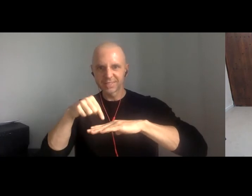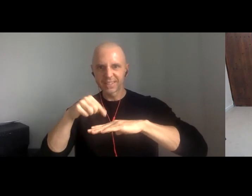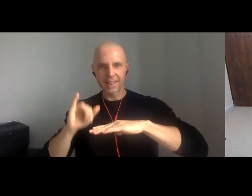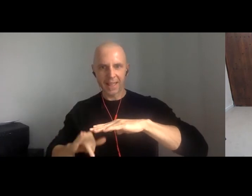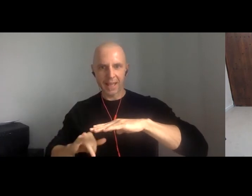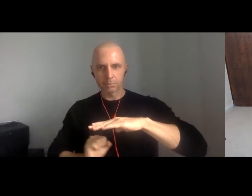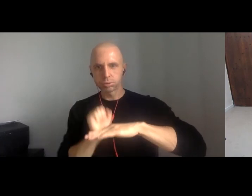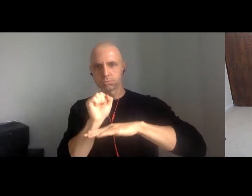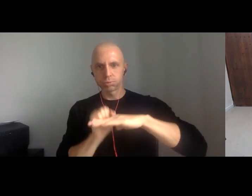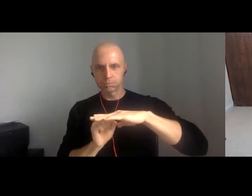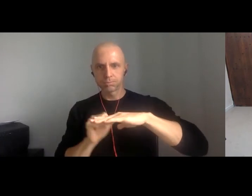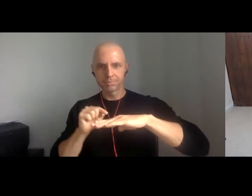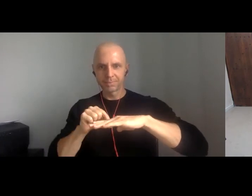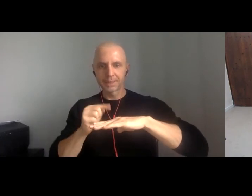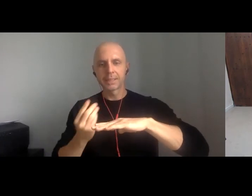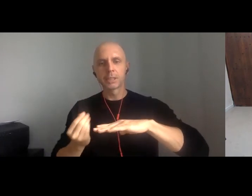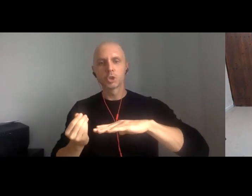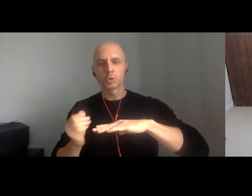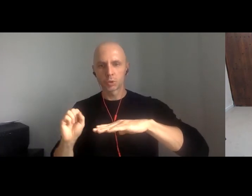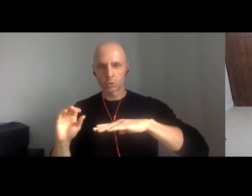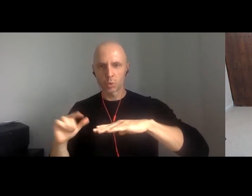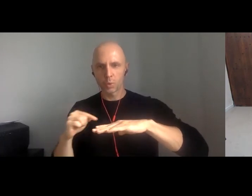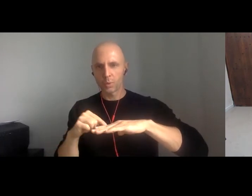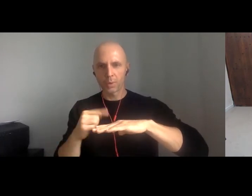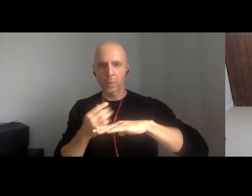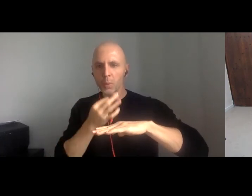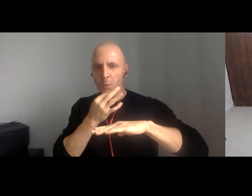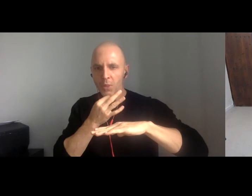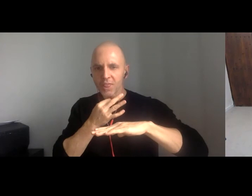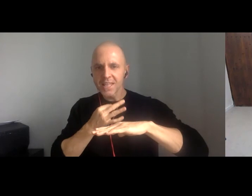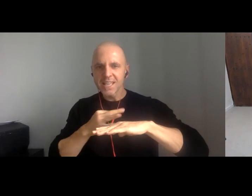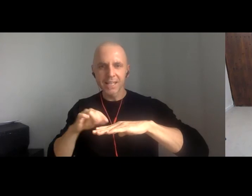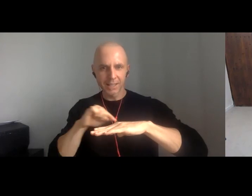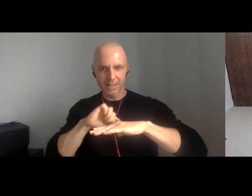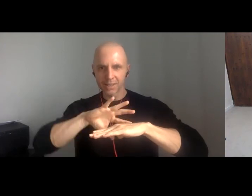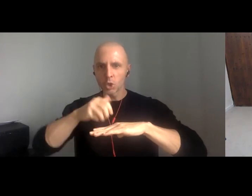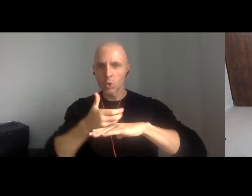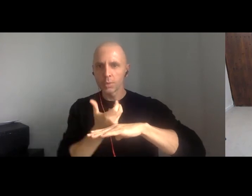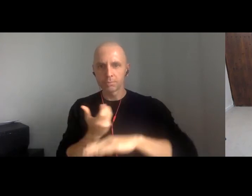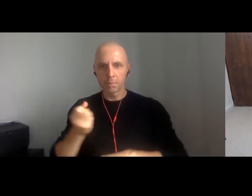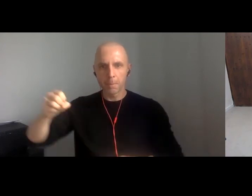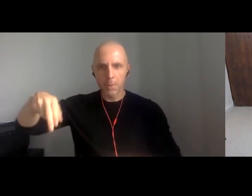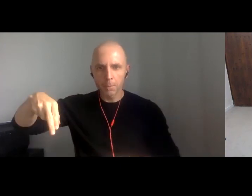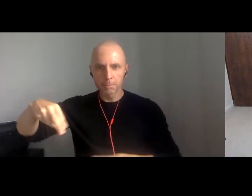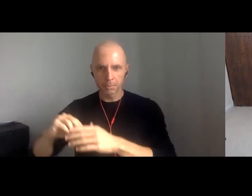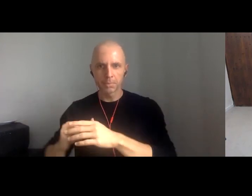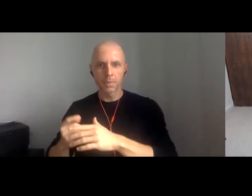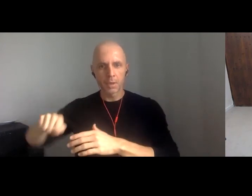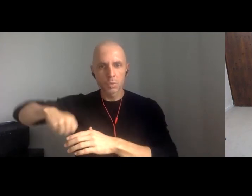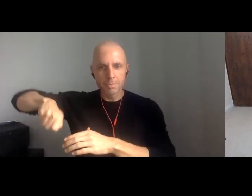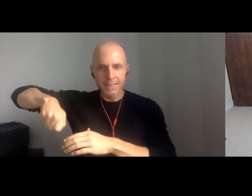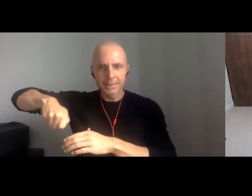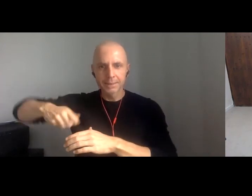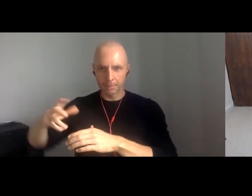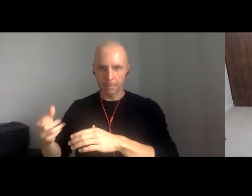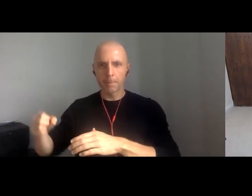and often very sandy soil. So we use that to add into compost mixtures. So they're not all